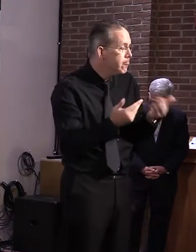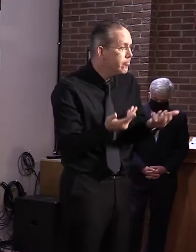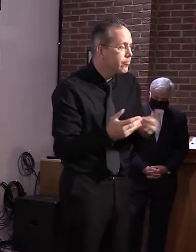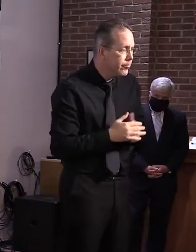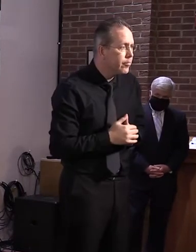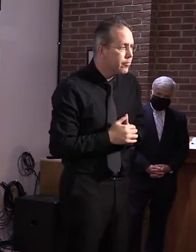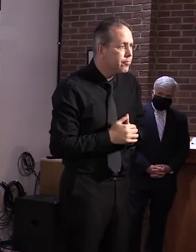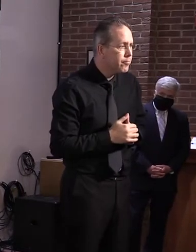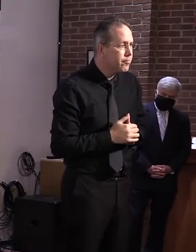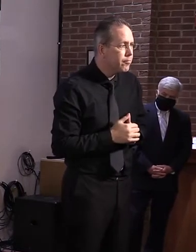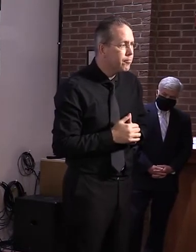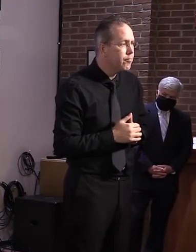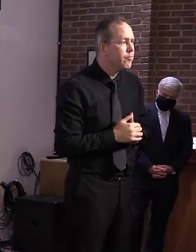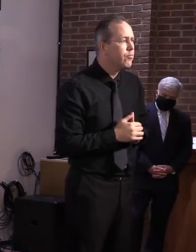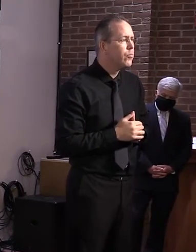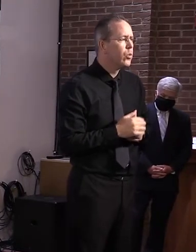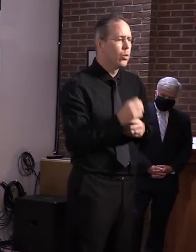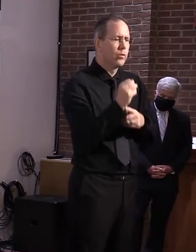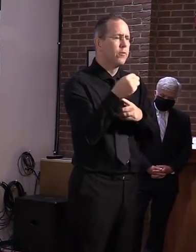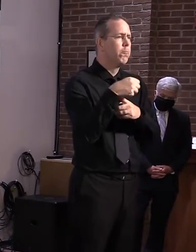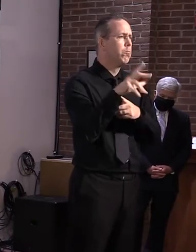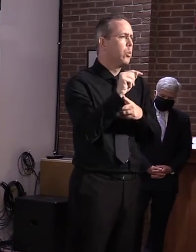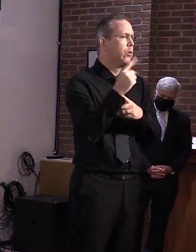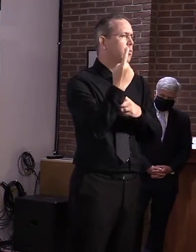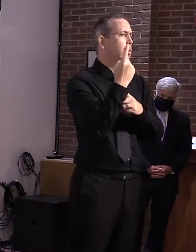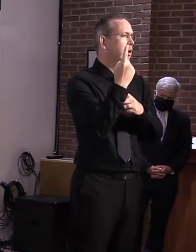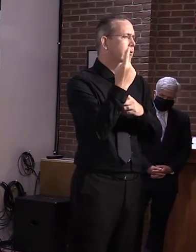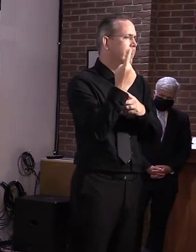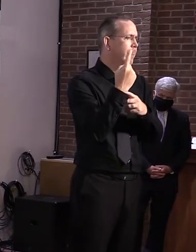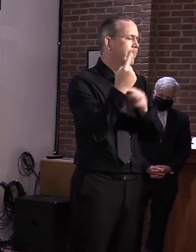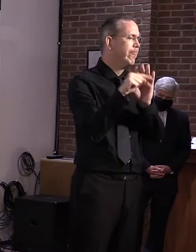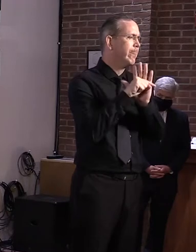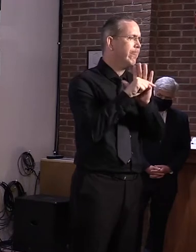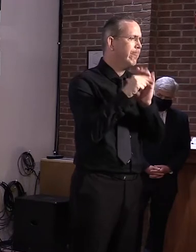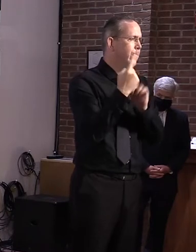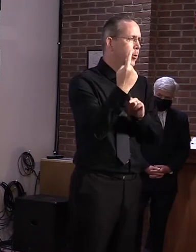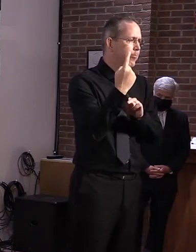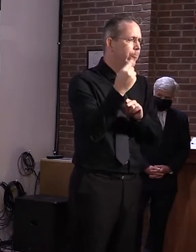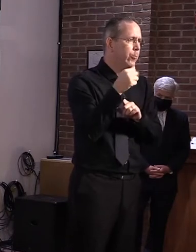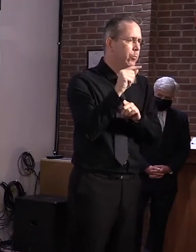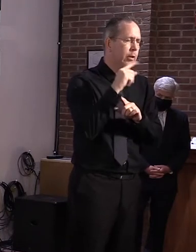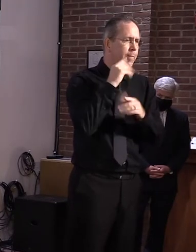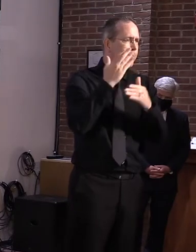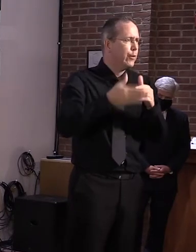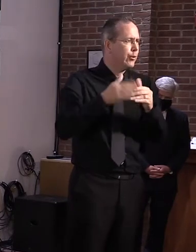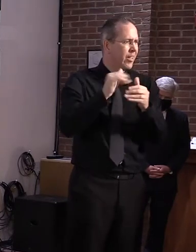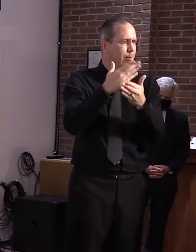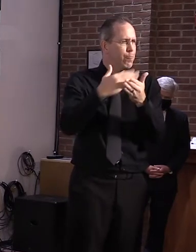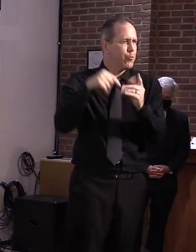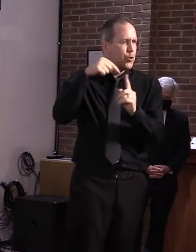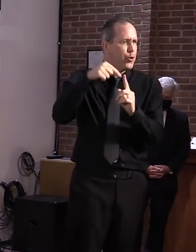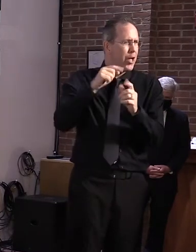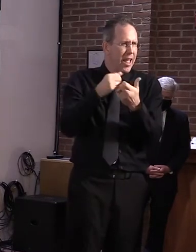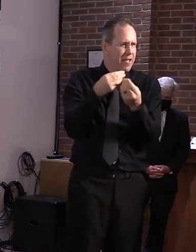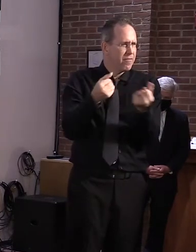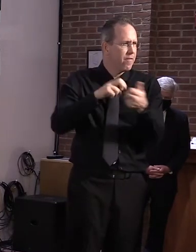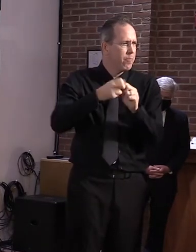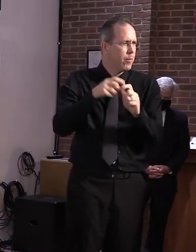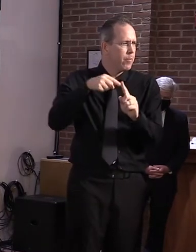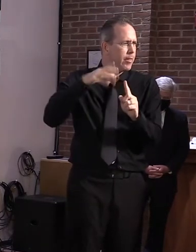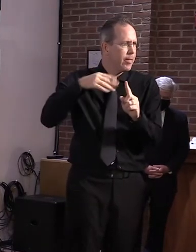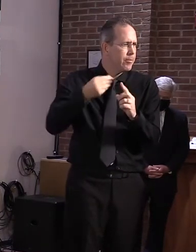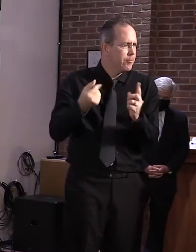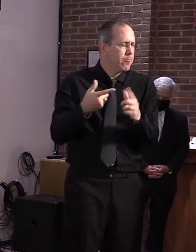in regards to sports. But that piece still has to be done at the conference level first before it gets up to the presidents.